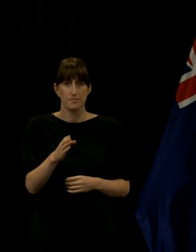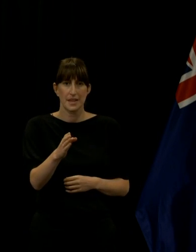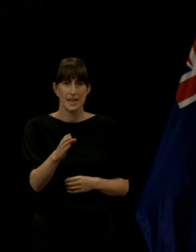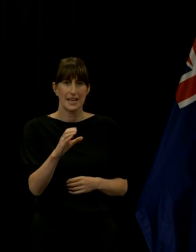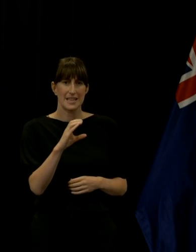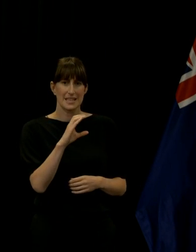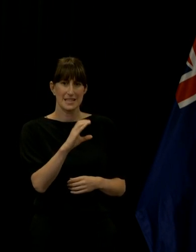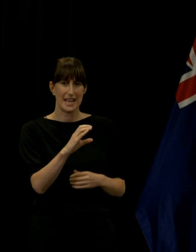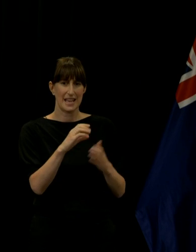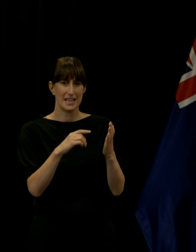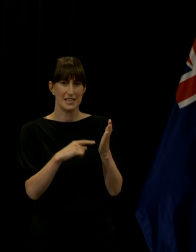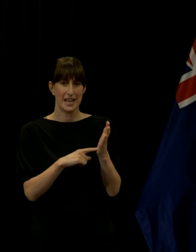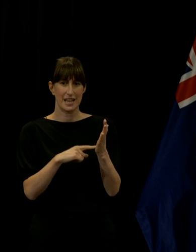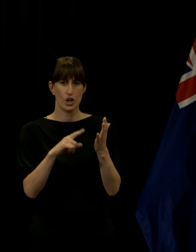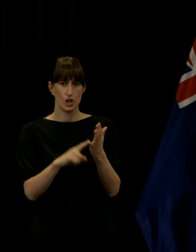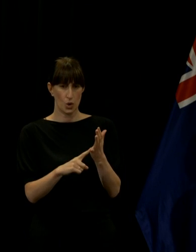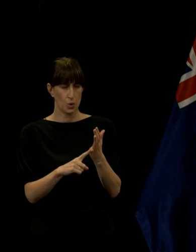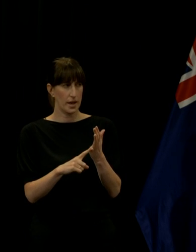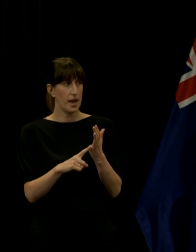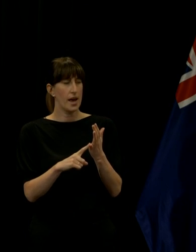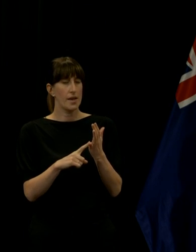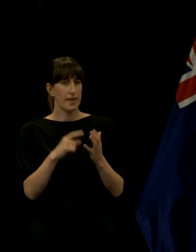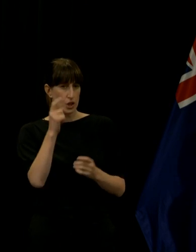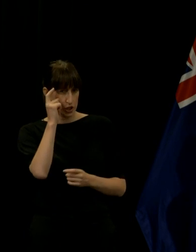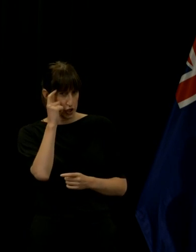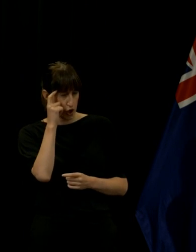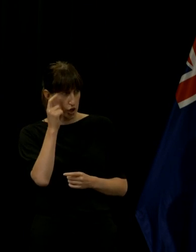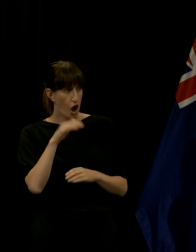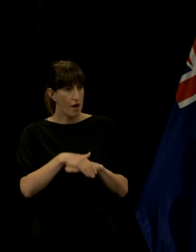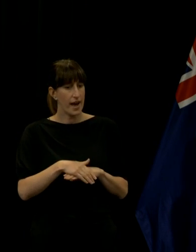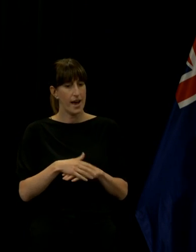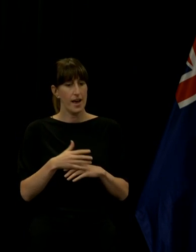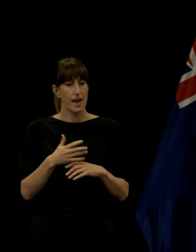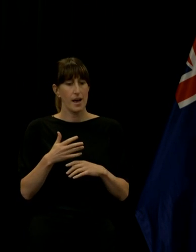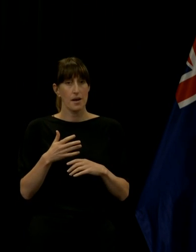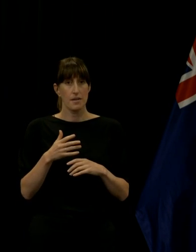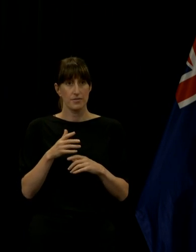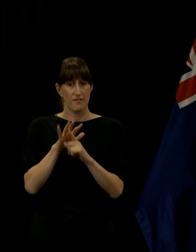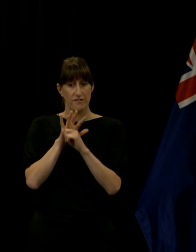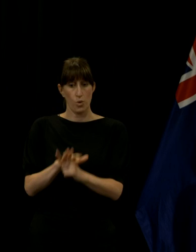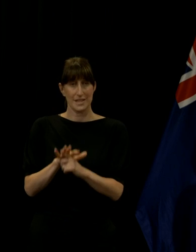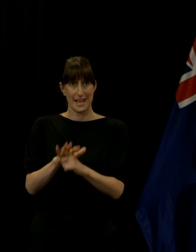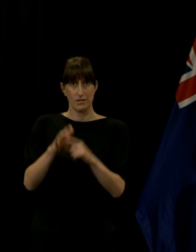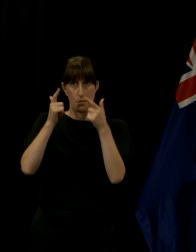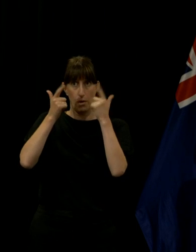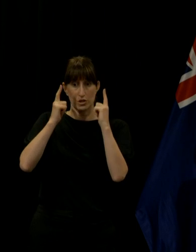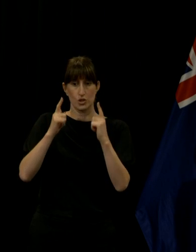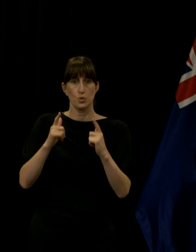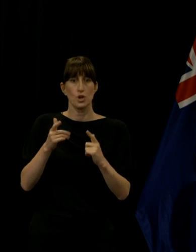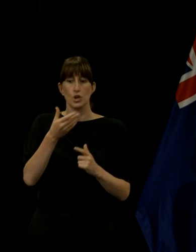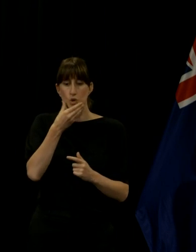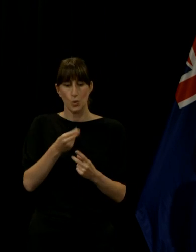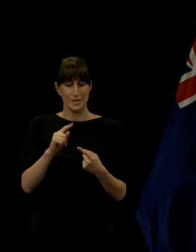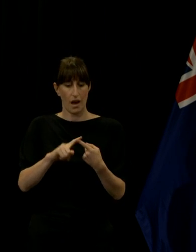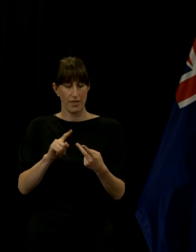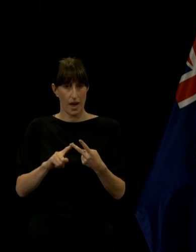concerned some employers were making employees take annual leave or sick leave with, they didn't give them a choice, you'd have to take